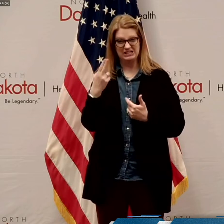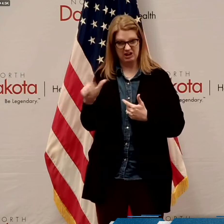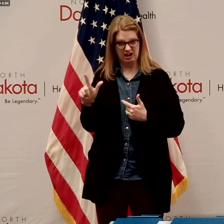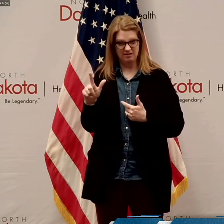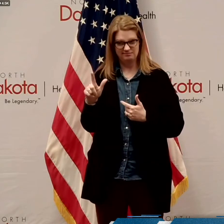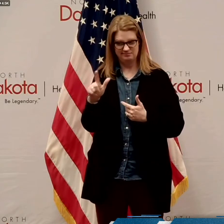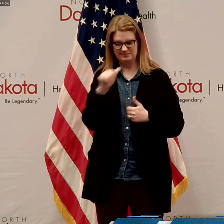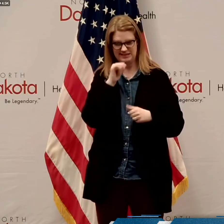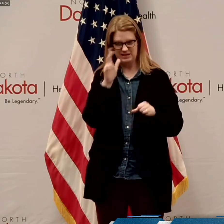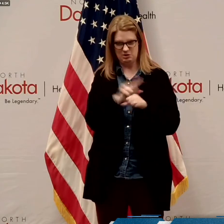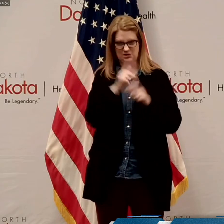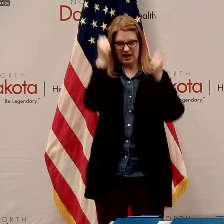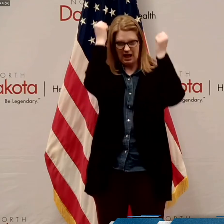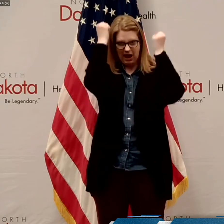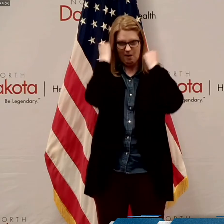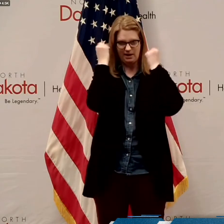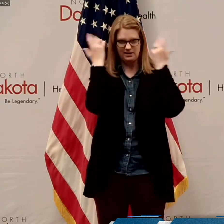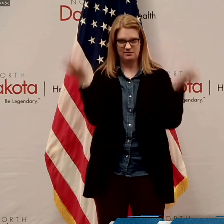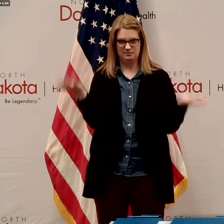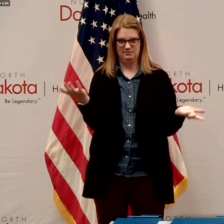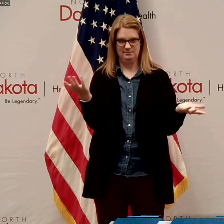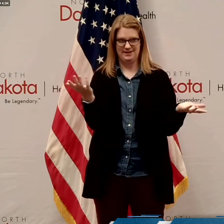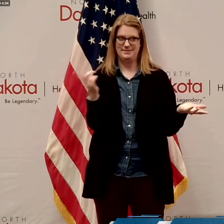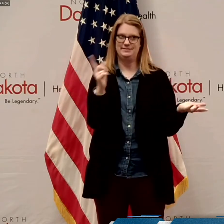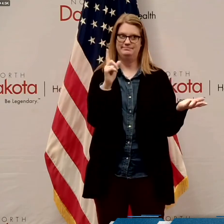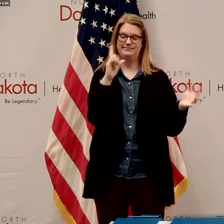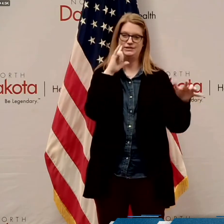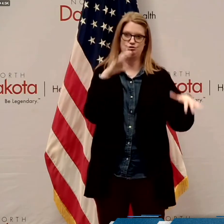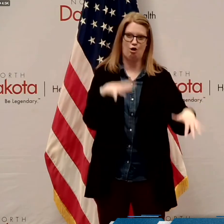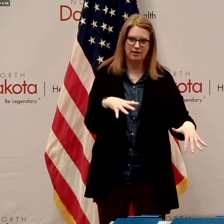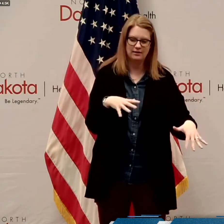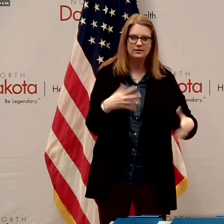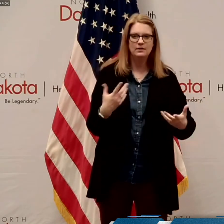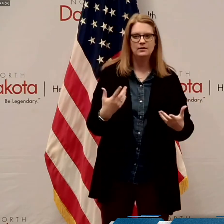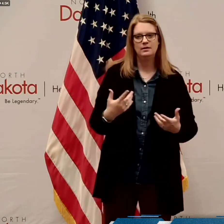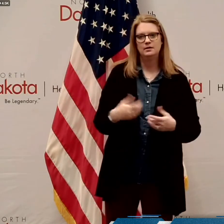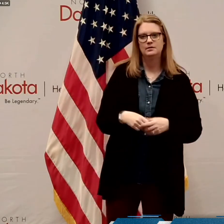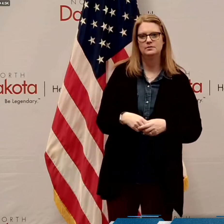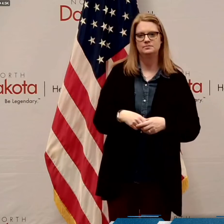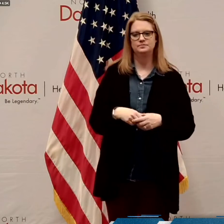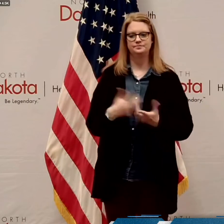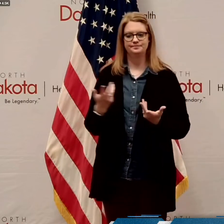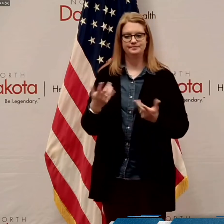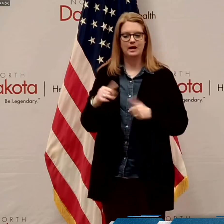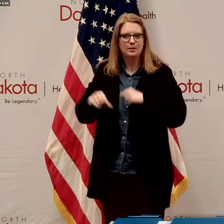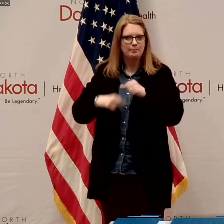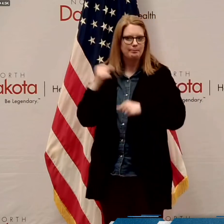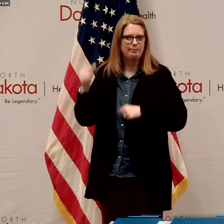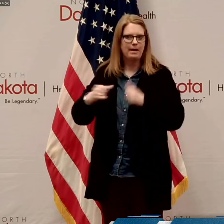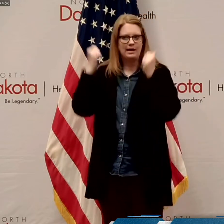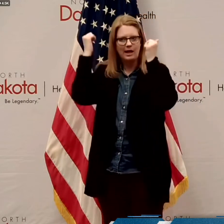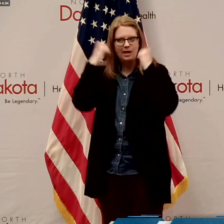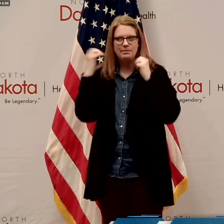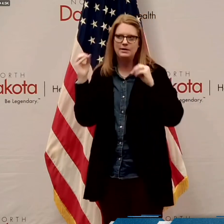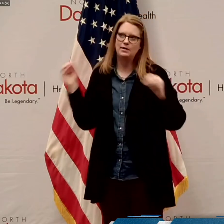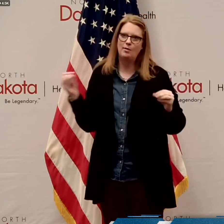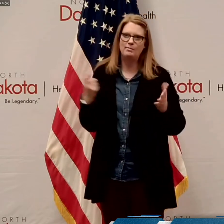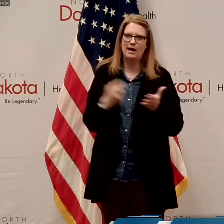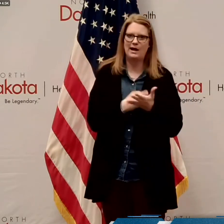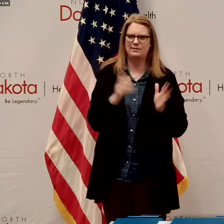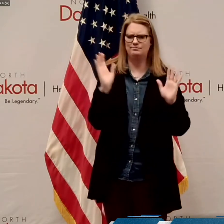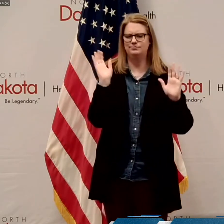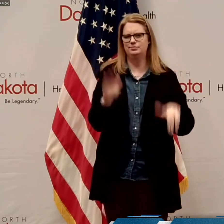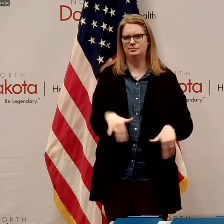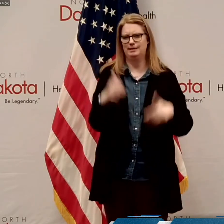didn't wear helmets, which is kind of amazing. And we didn't wear helmets on your bike. So bike, skiing, hockey, nobody